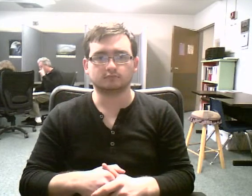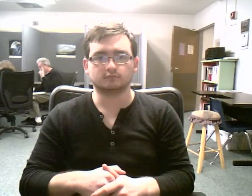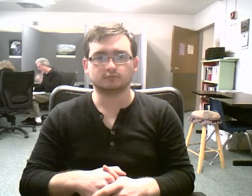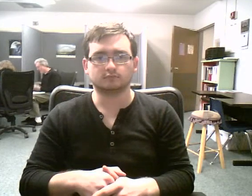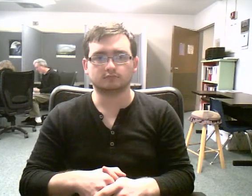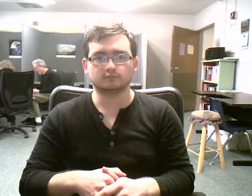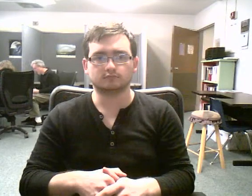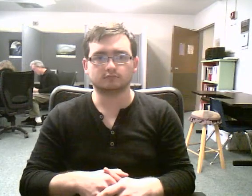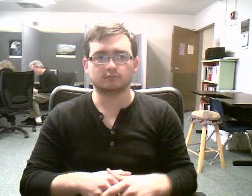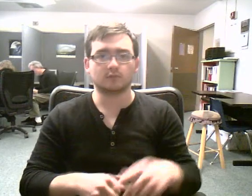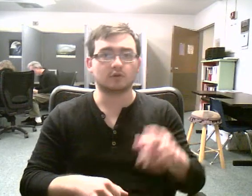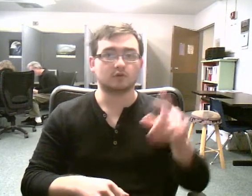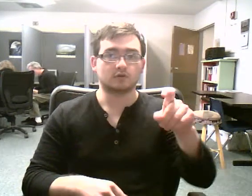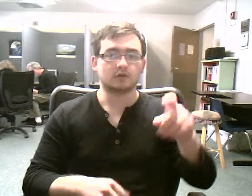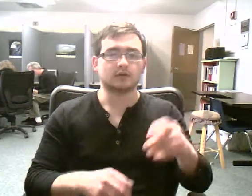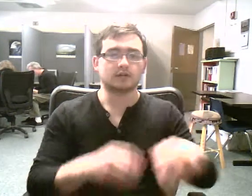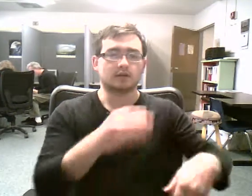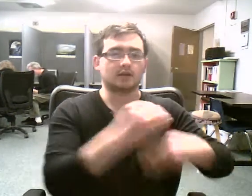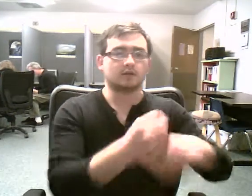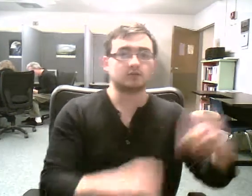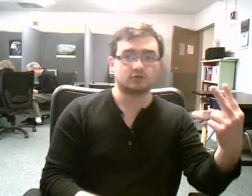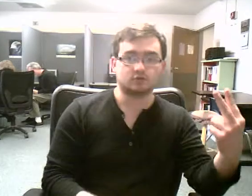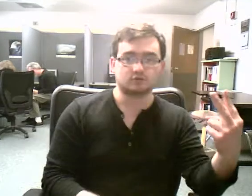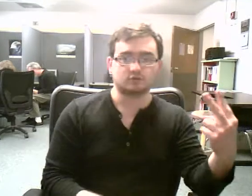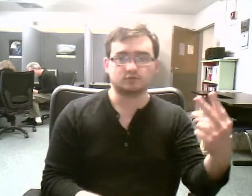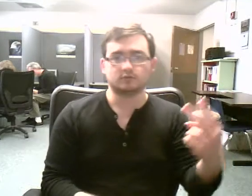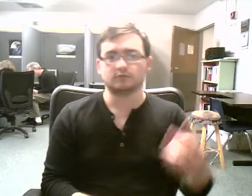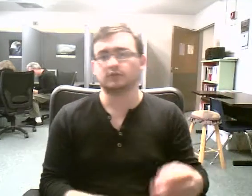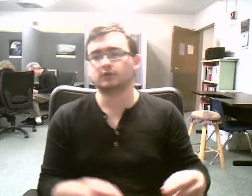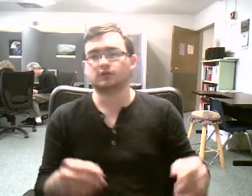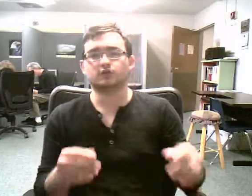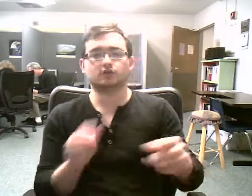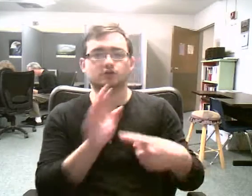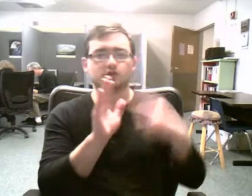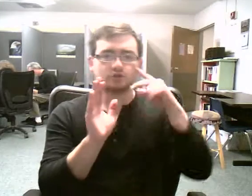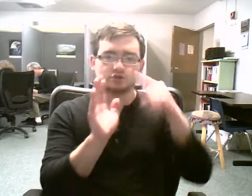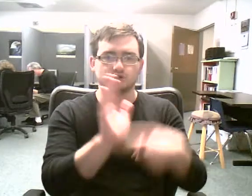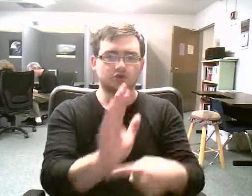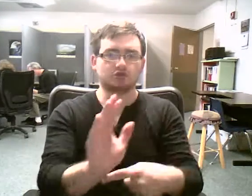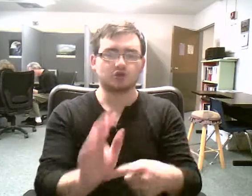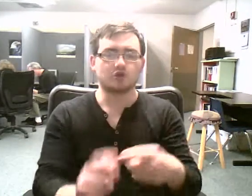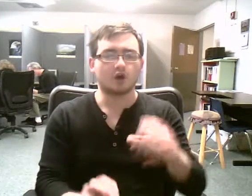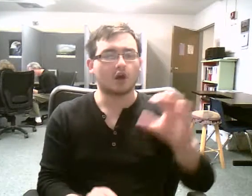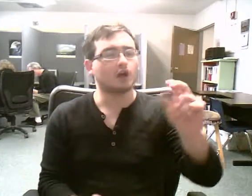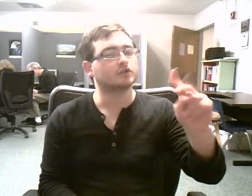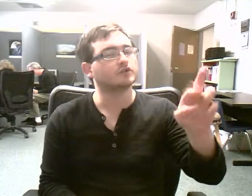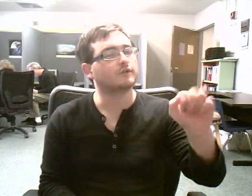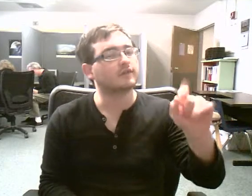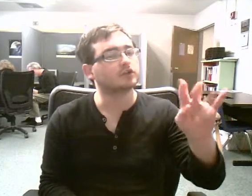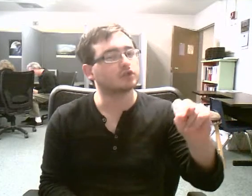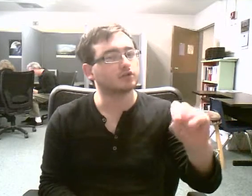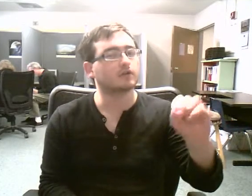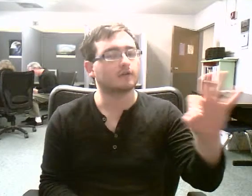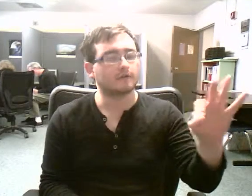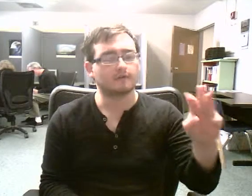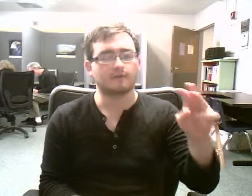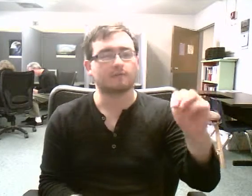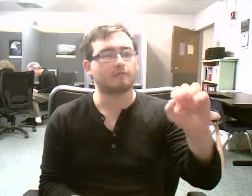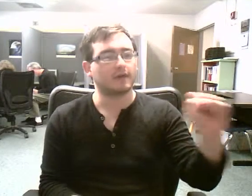Another example would be carbon, which is an element, such as in coal, reacts with oxygen to form carbon